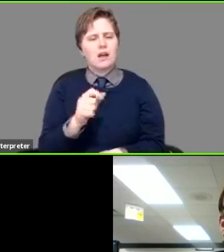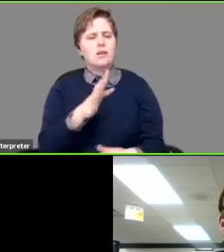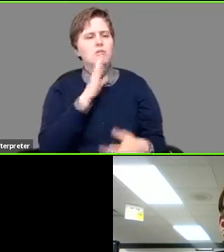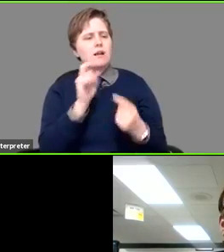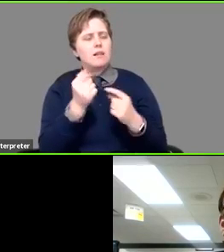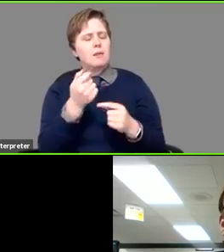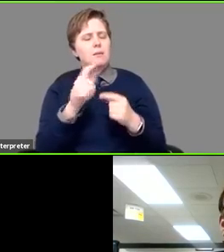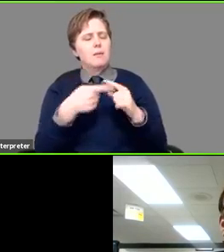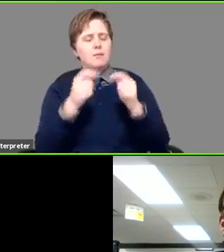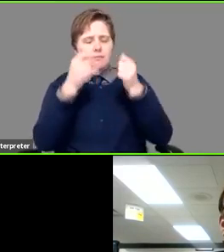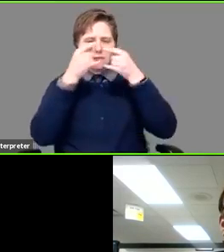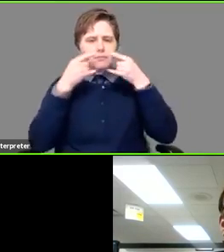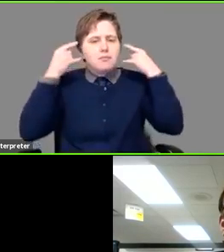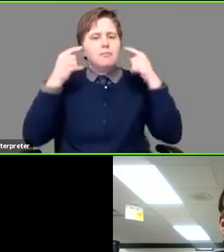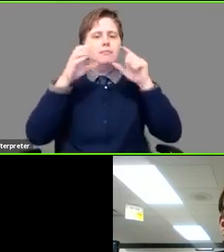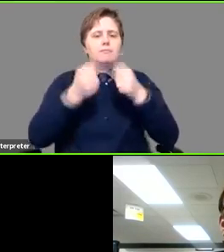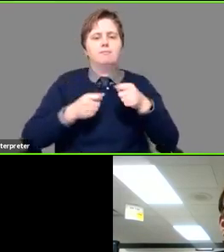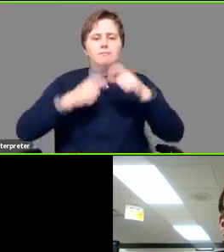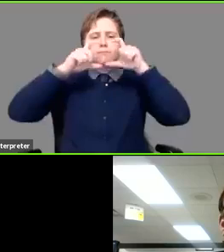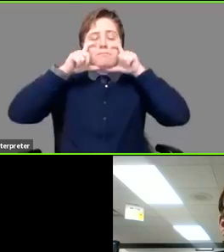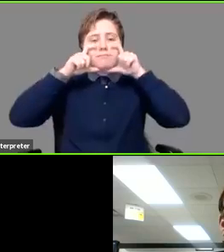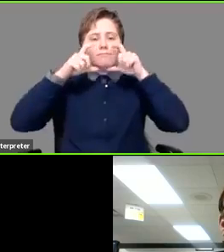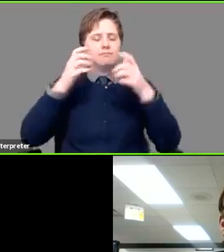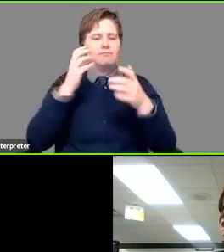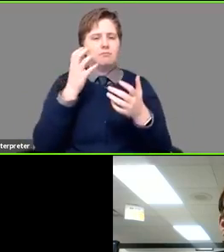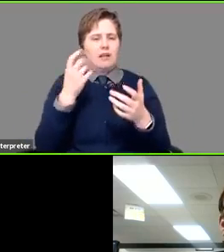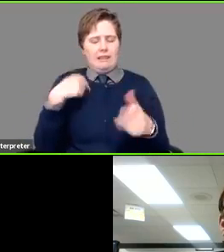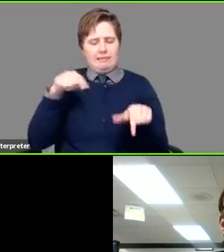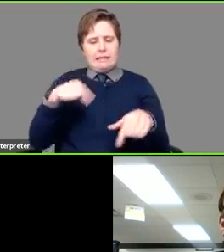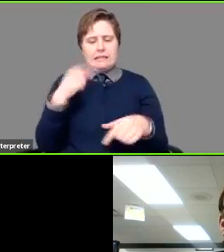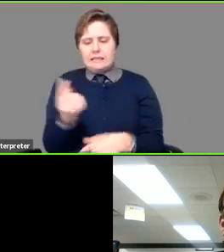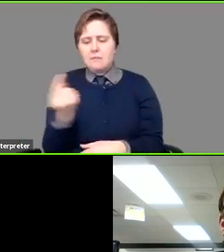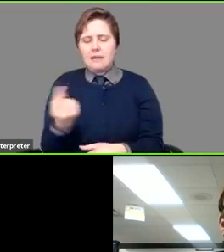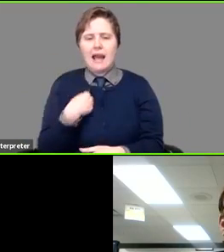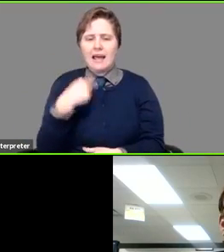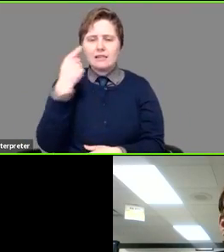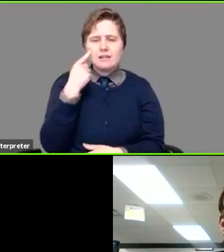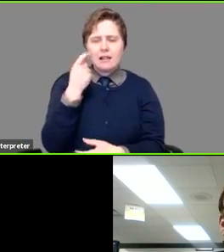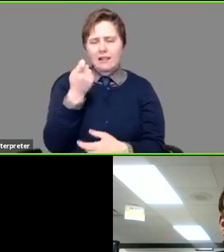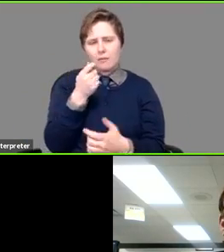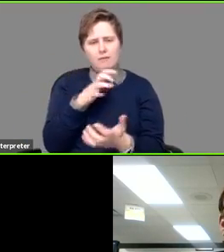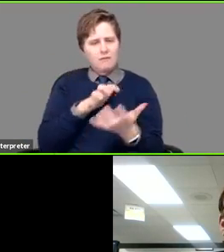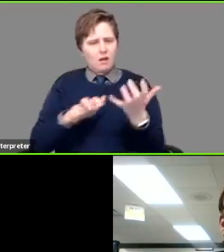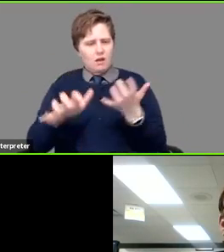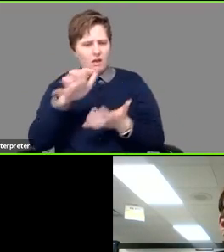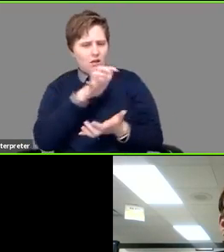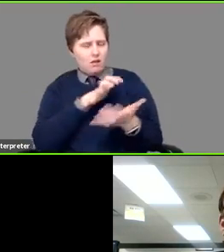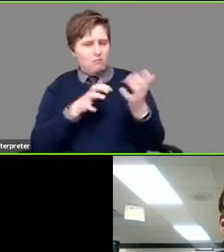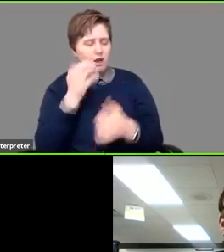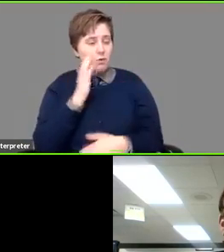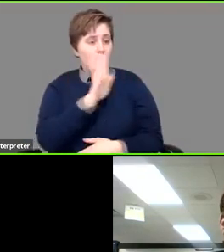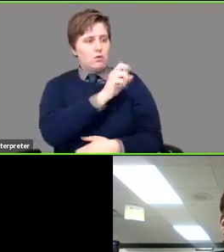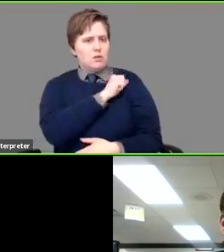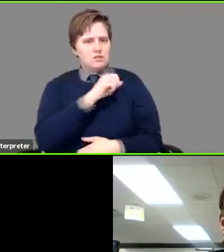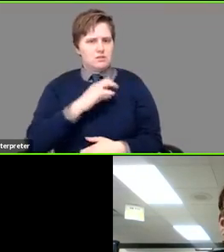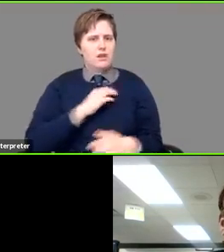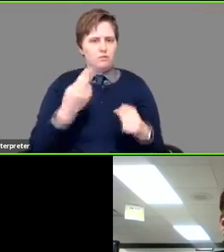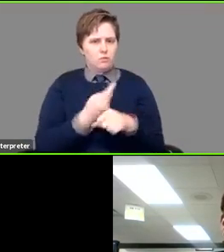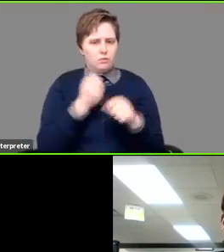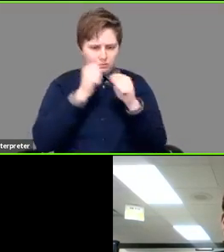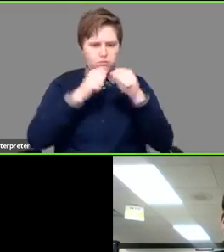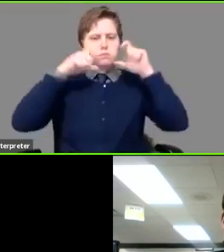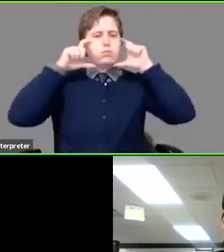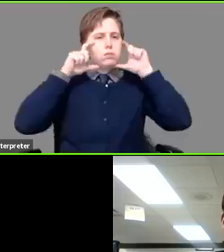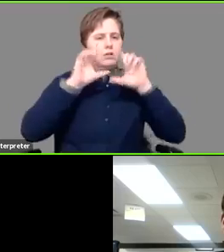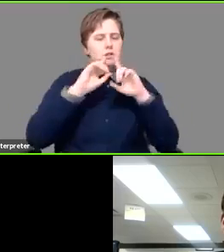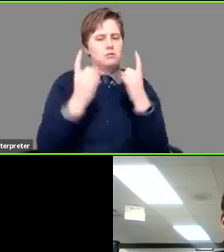face coverings though, because this is something that I think has caused a little bit of confusion. I know your staff will be wearing them at the